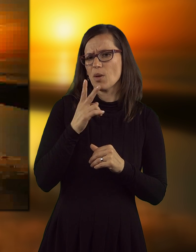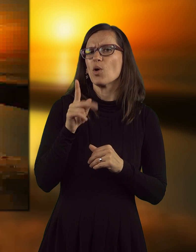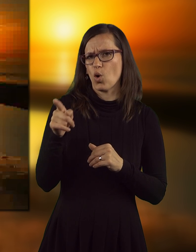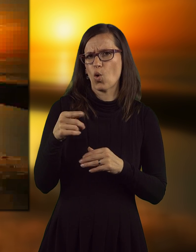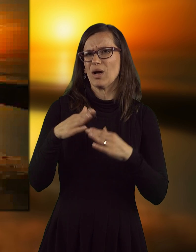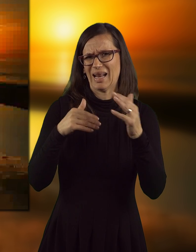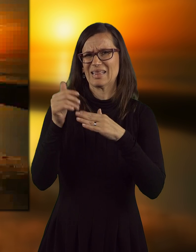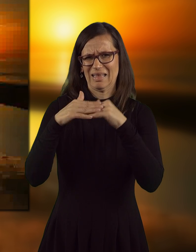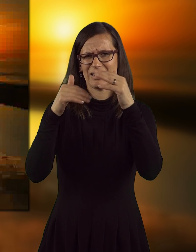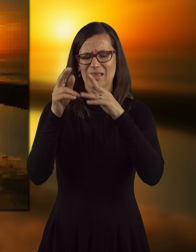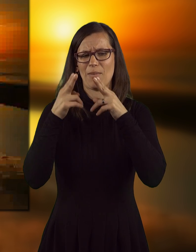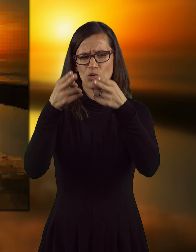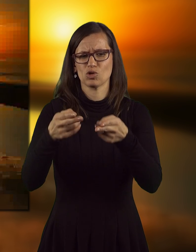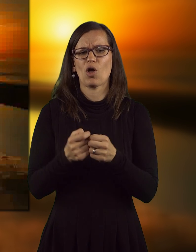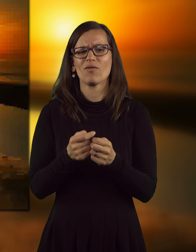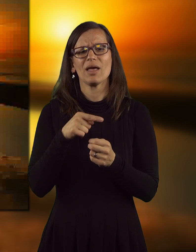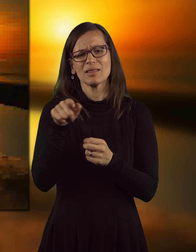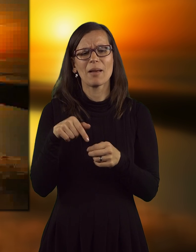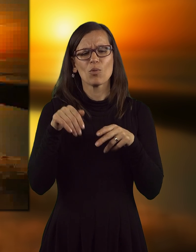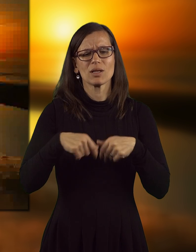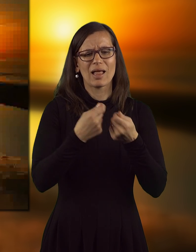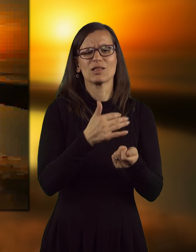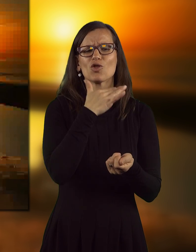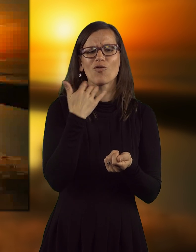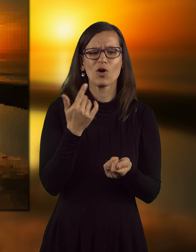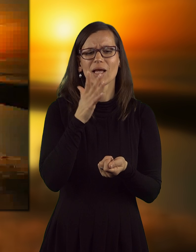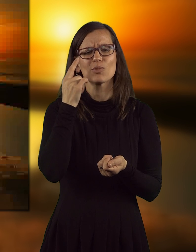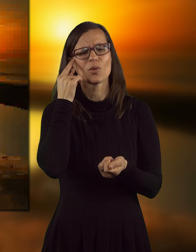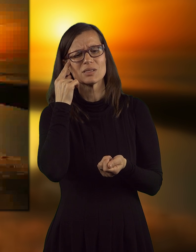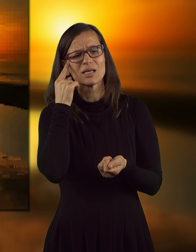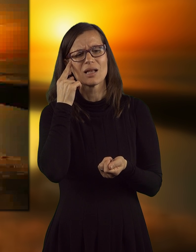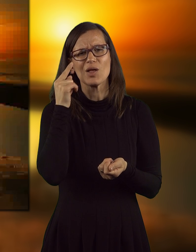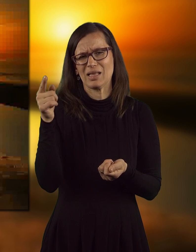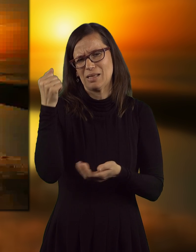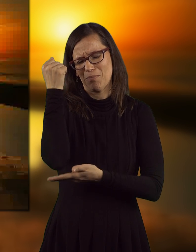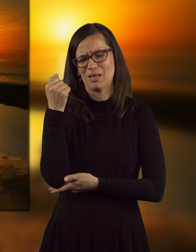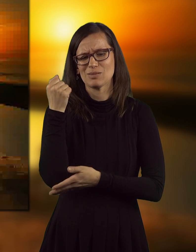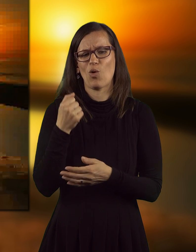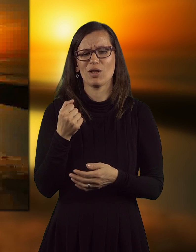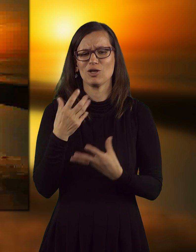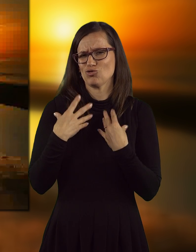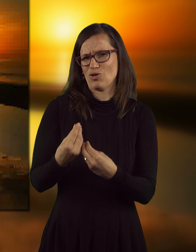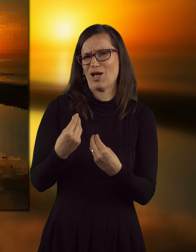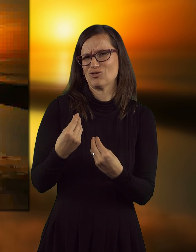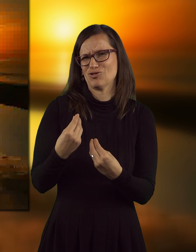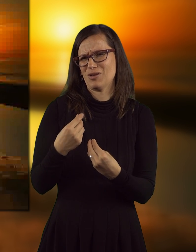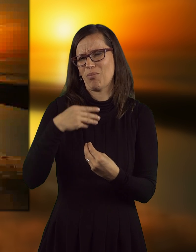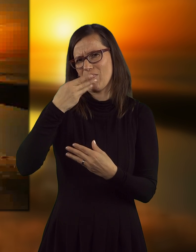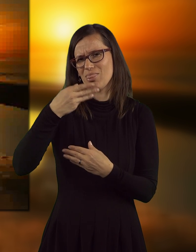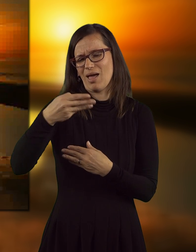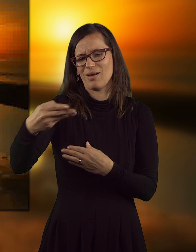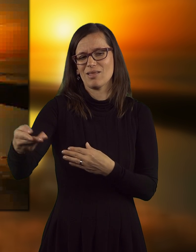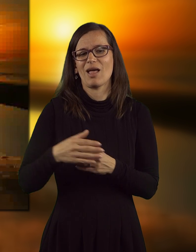get how you're building bridges, and we get how you have to give them enough that they don't think you're some flaky fruitcake